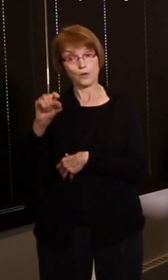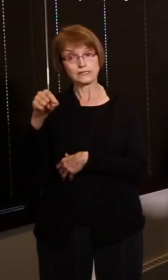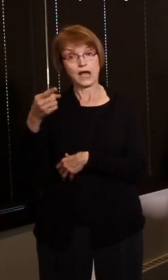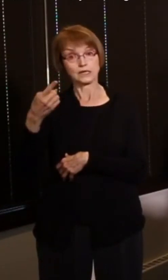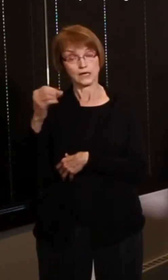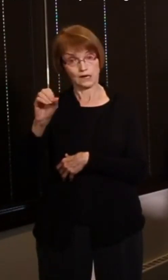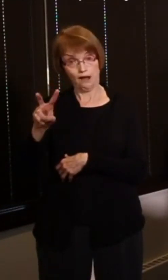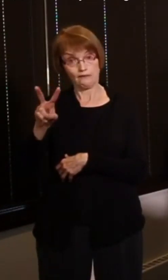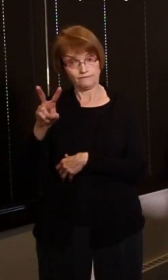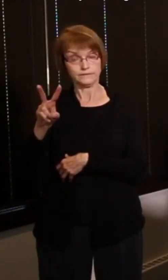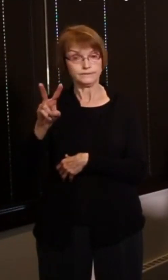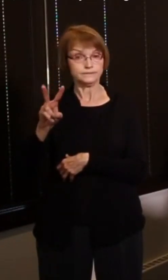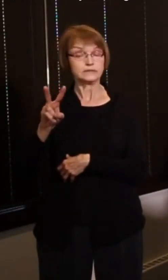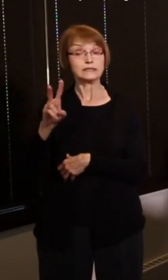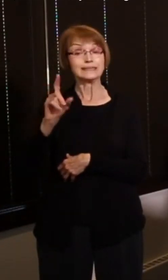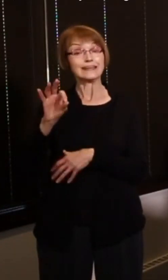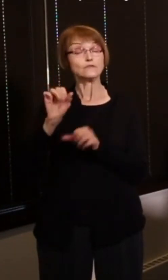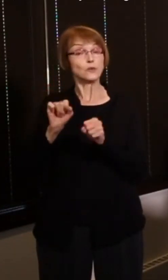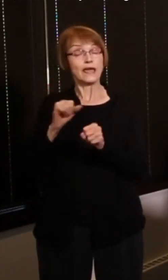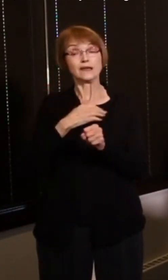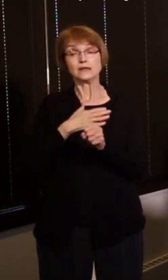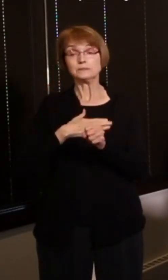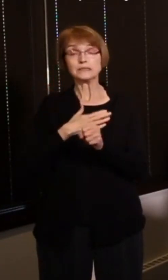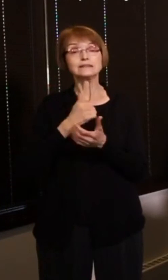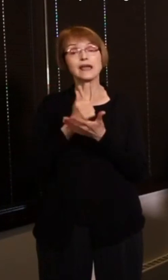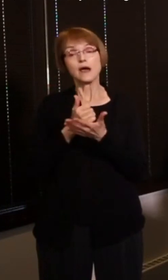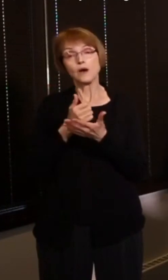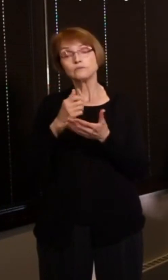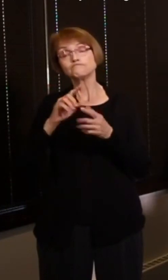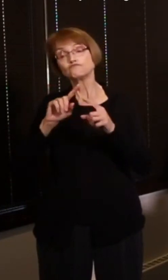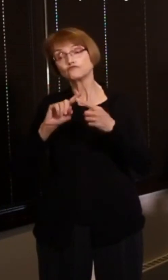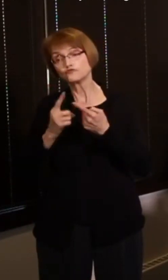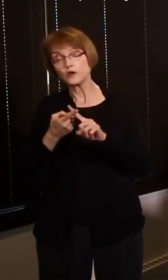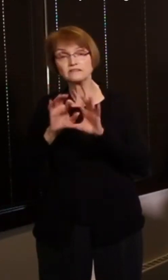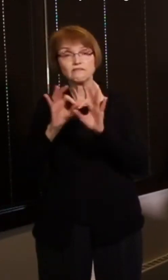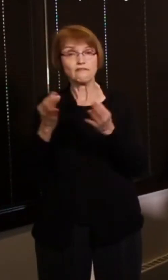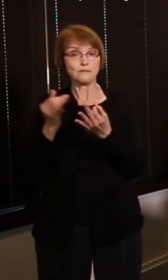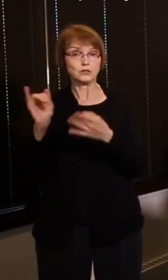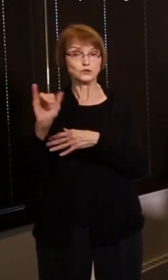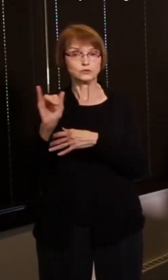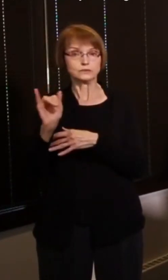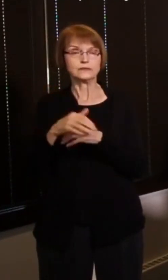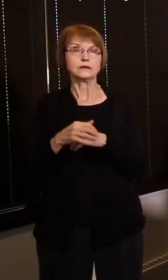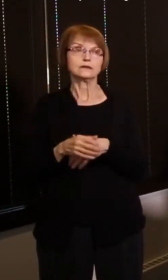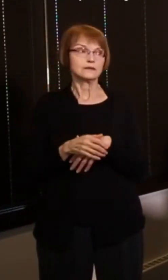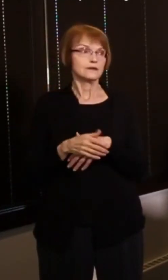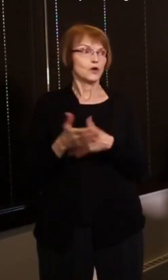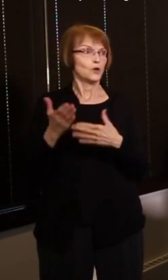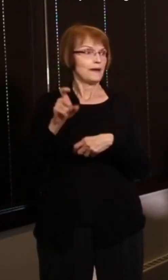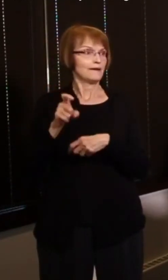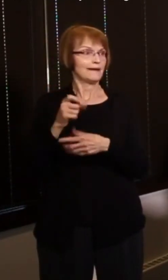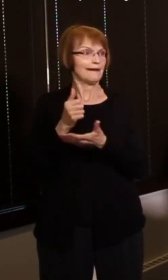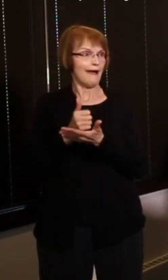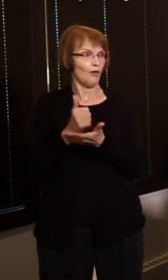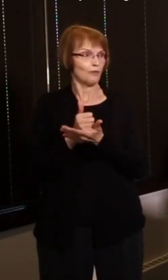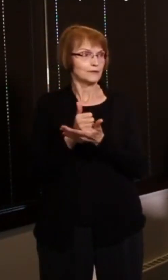covidvaccine.mo.gov. And if you can, please help out friends and family members too who may need some help in signing